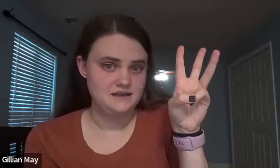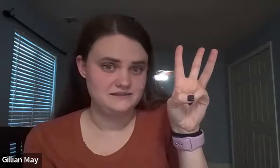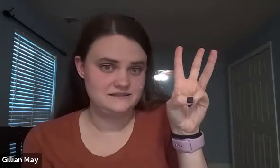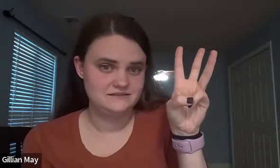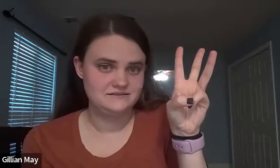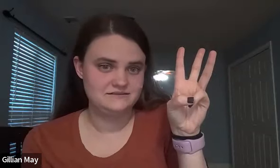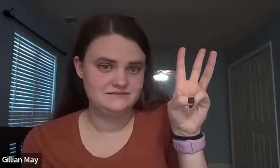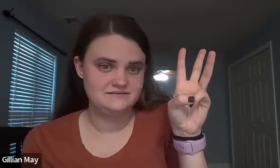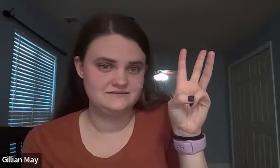X.